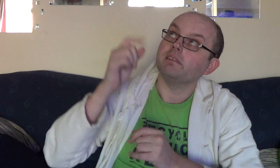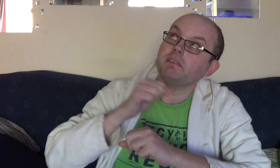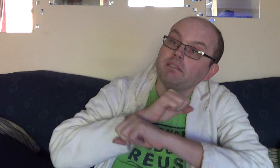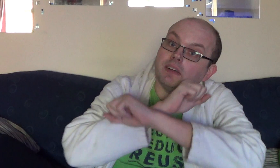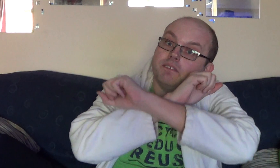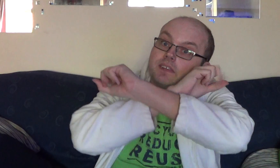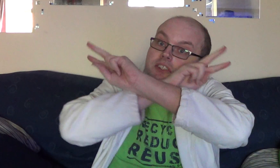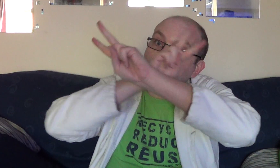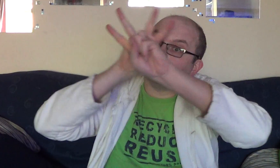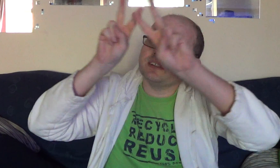be my vision.